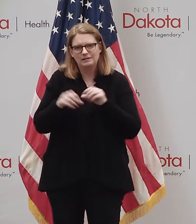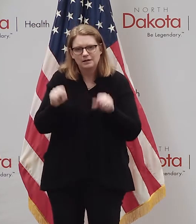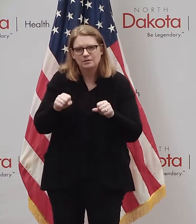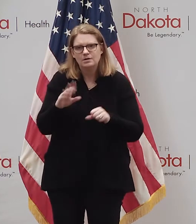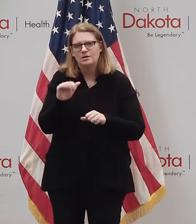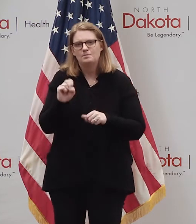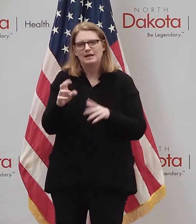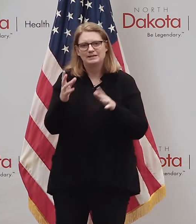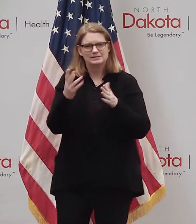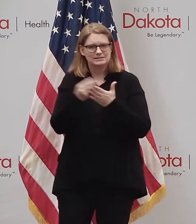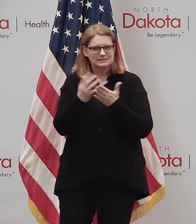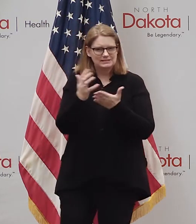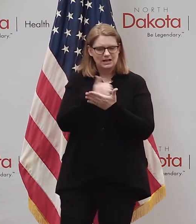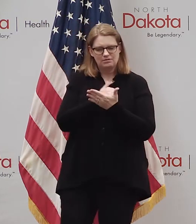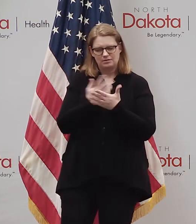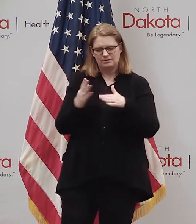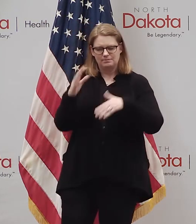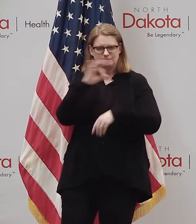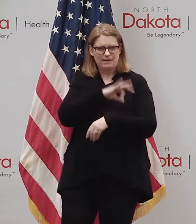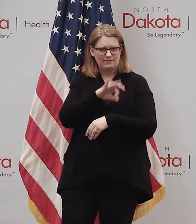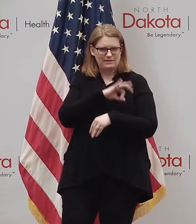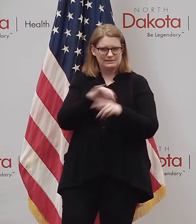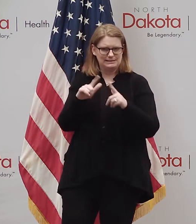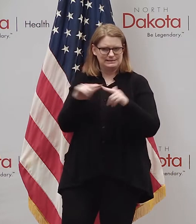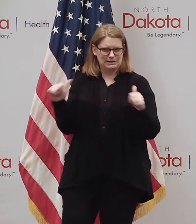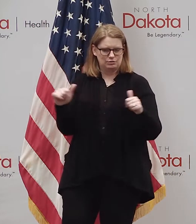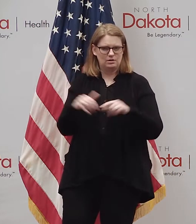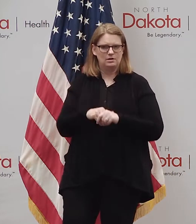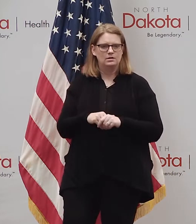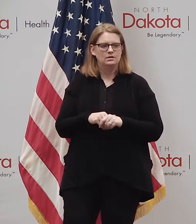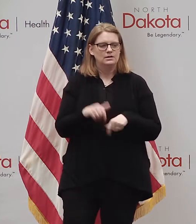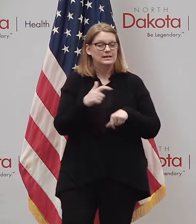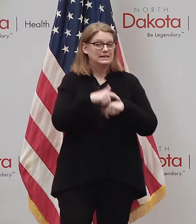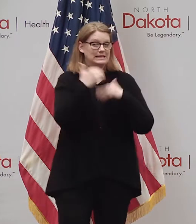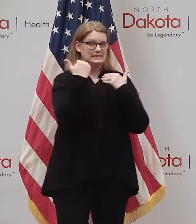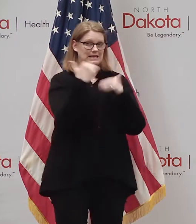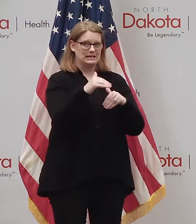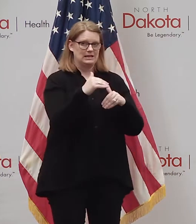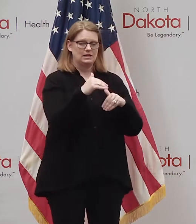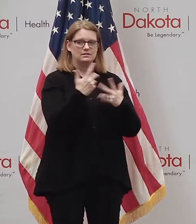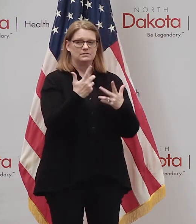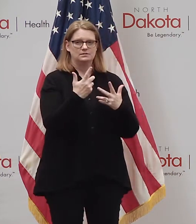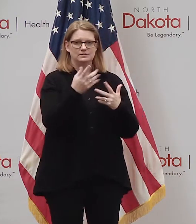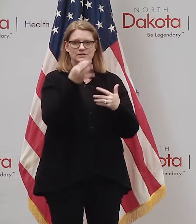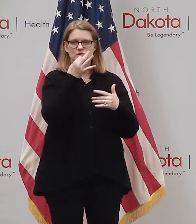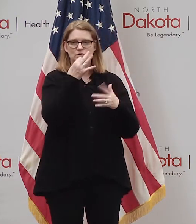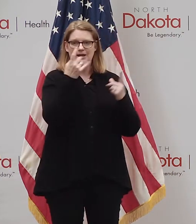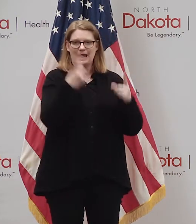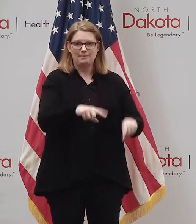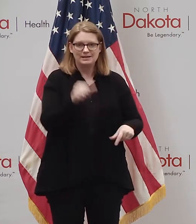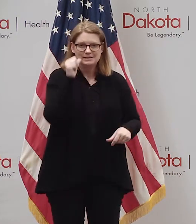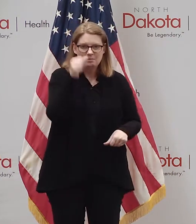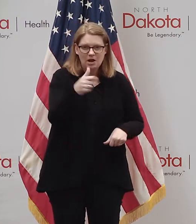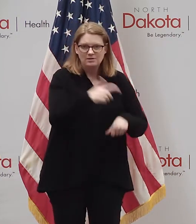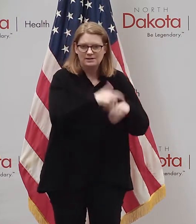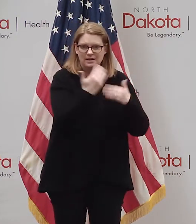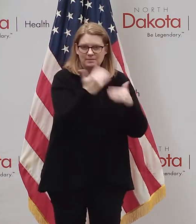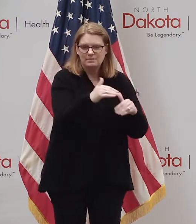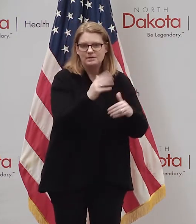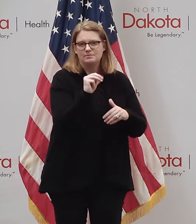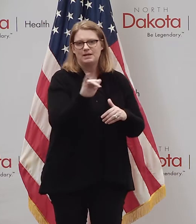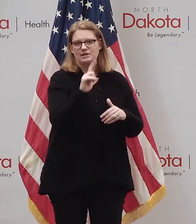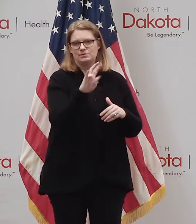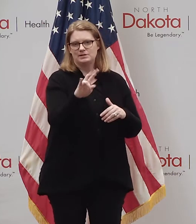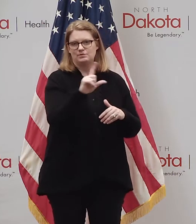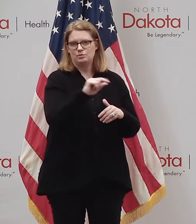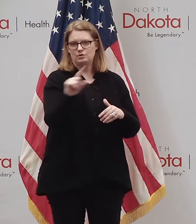salary, standard benefits, et cetera. But the deadline for this is coming right up tomorrow. Deadline, May 27th,